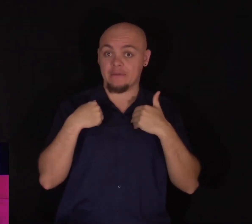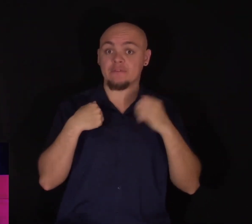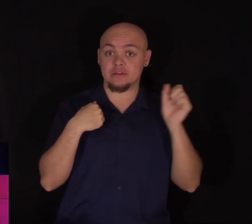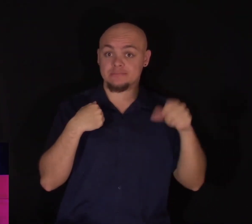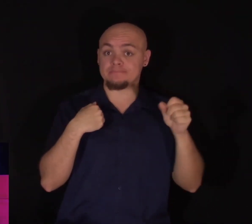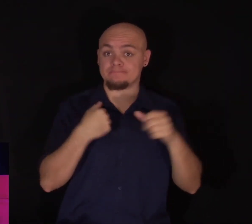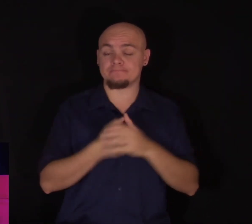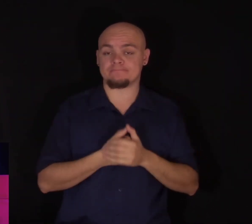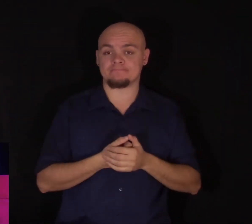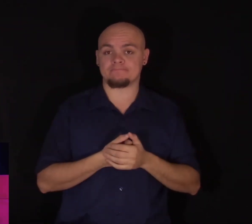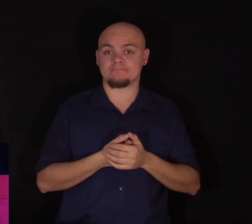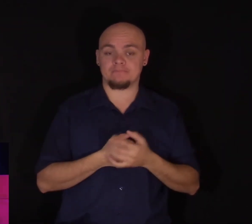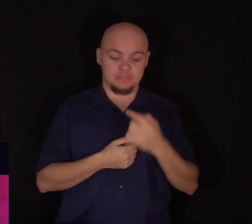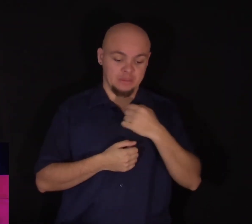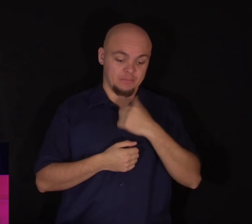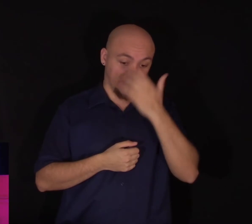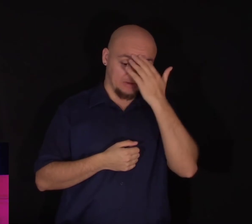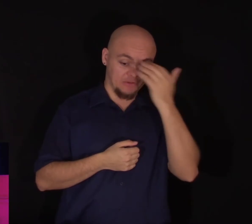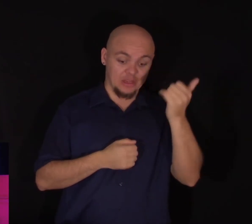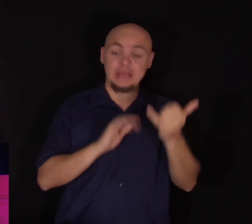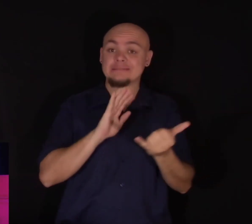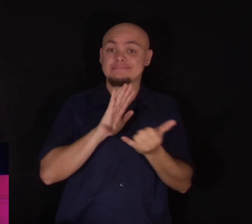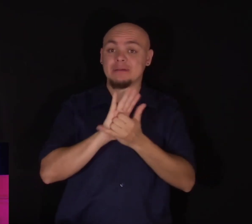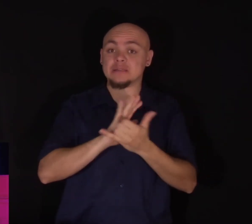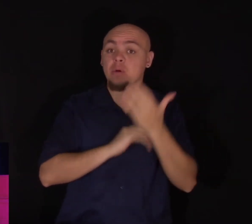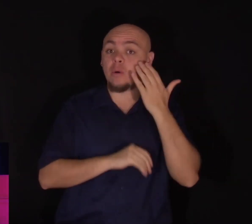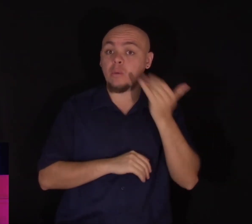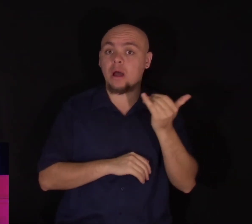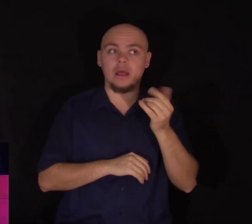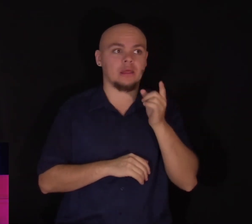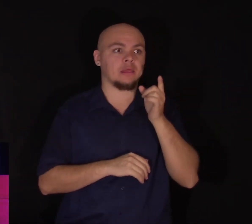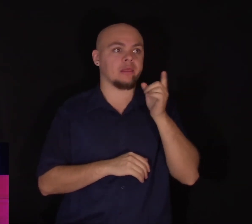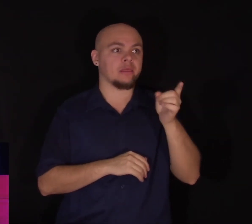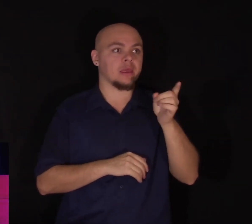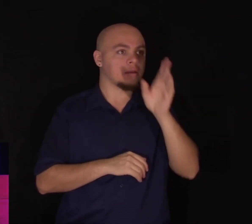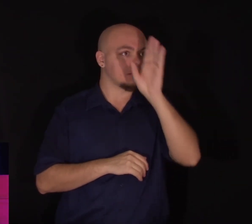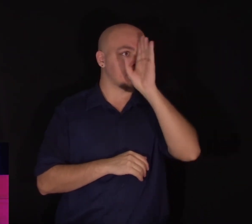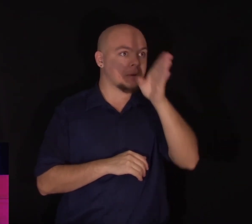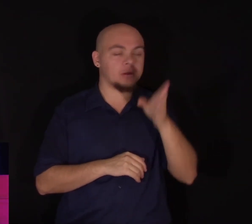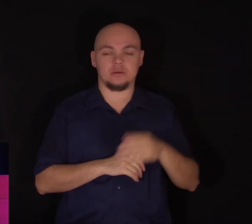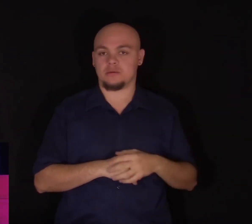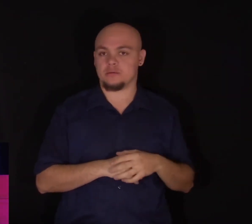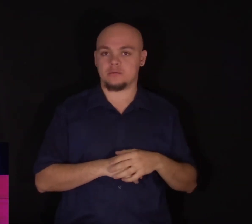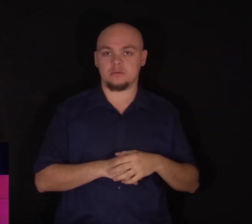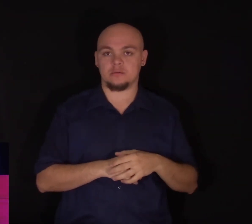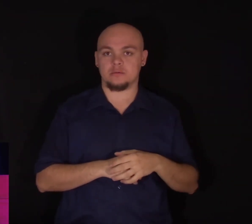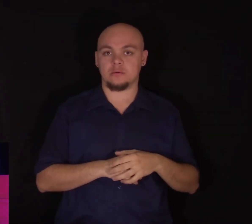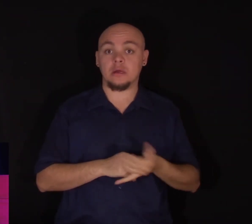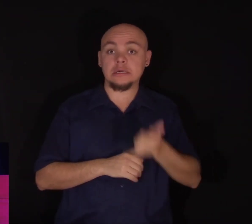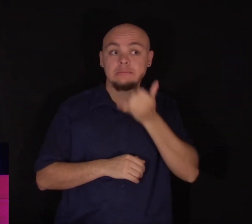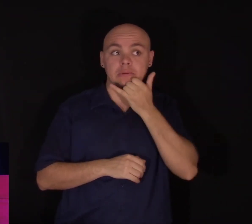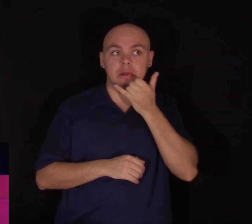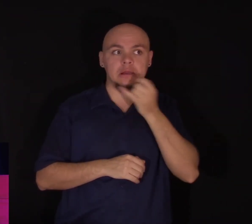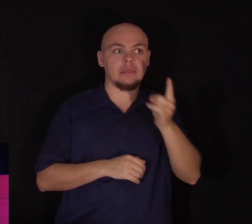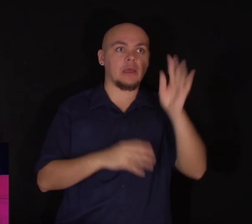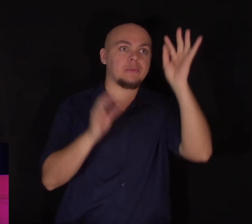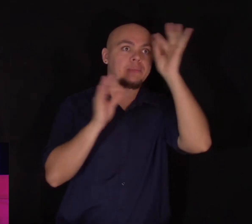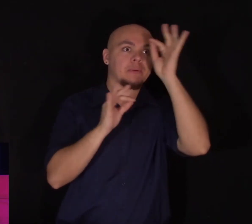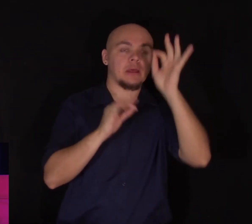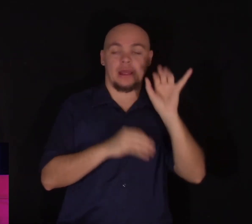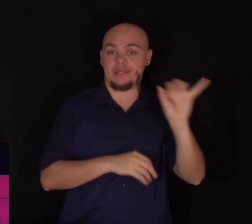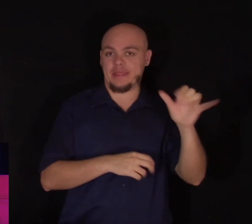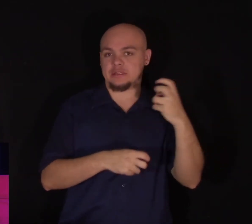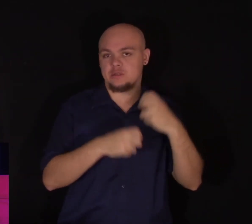felt impossible for me to forget, I think, because they did straight away. I don't think they even thought they'd done that much wrong, and therein lies our problem.